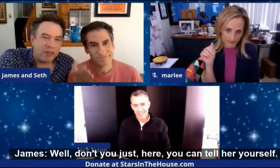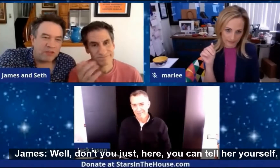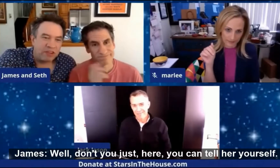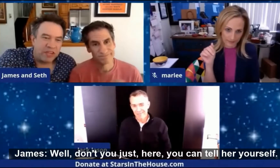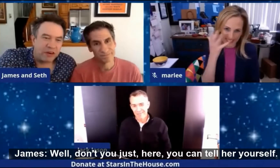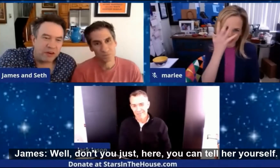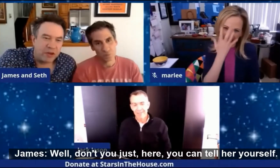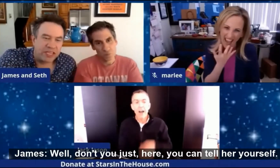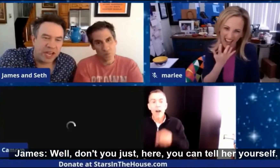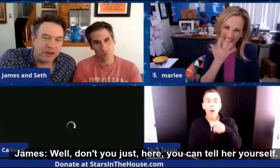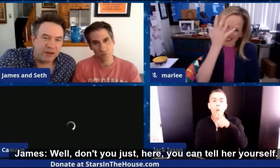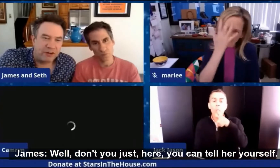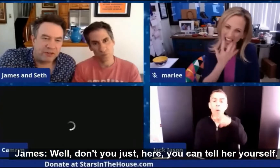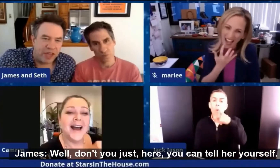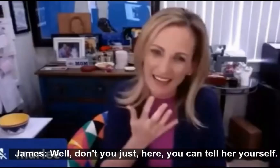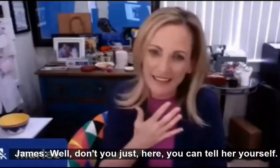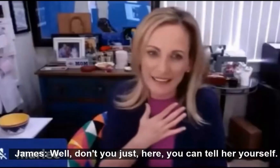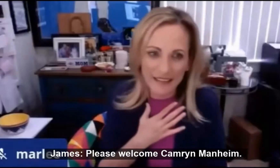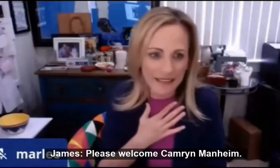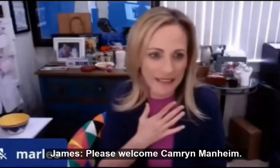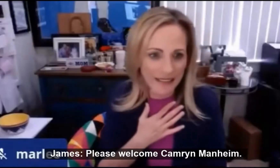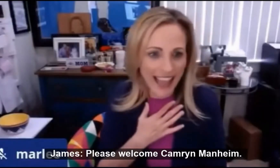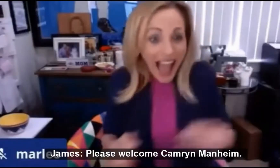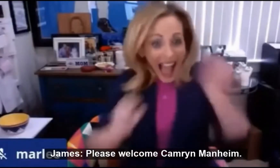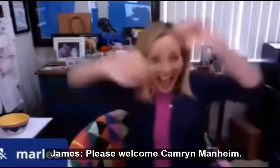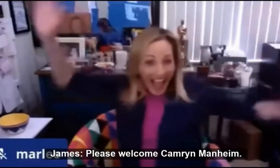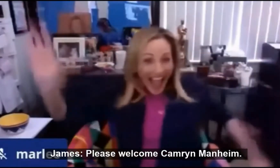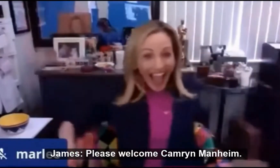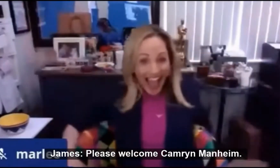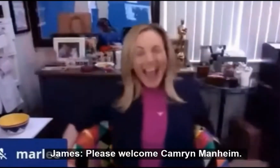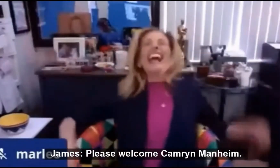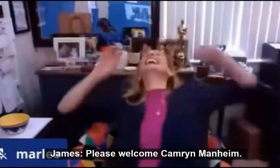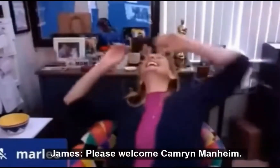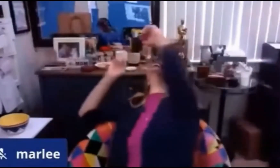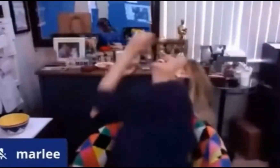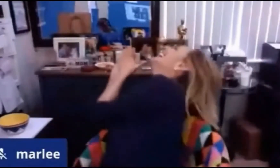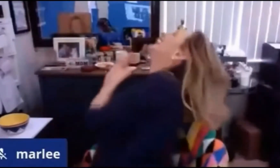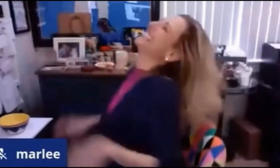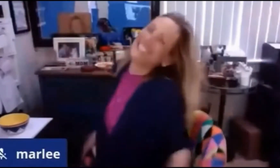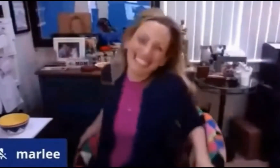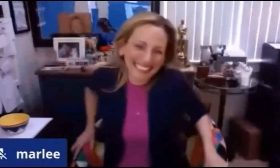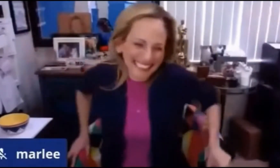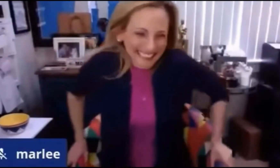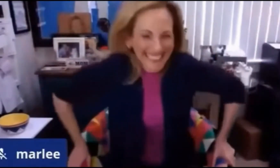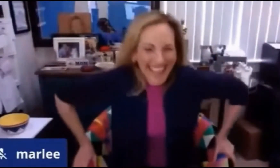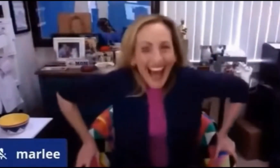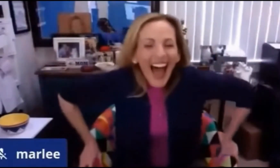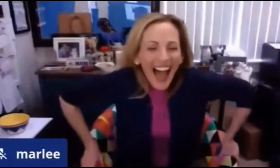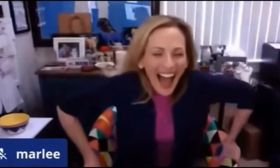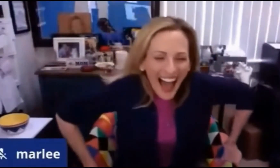why don't you just hear? You can tell her yourself. Please welcome Cameron Manheim. Hey!